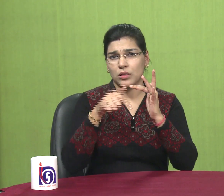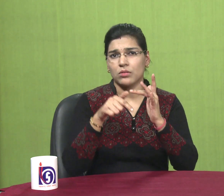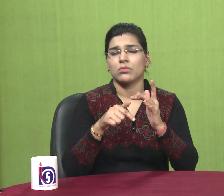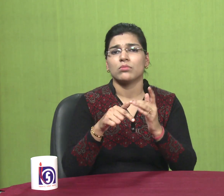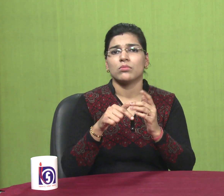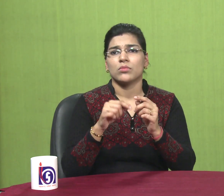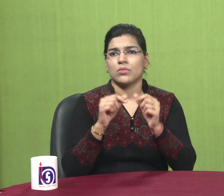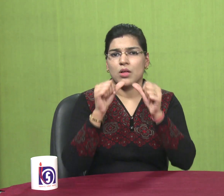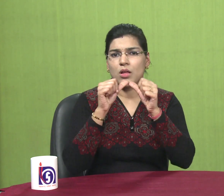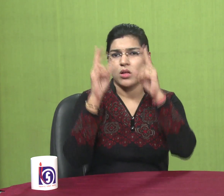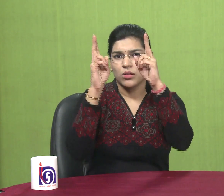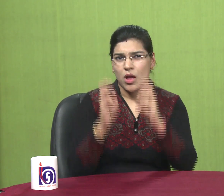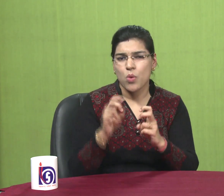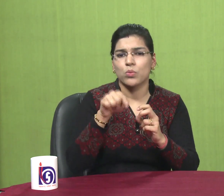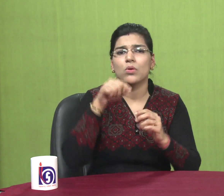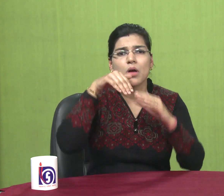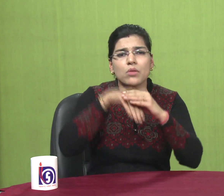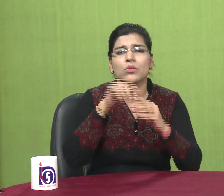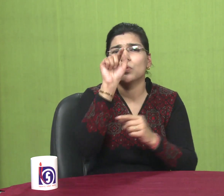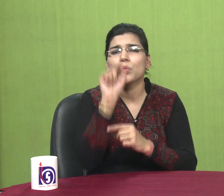What are the applications of internet?